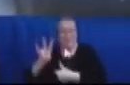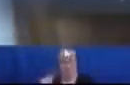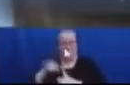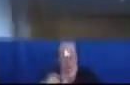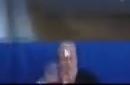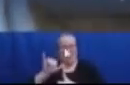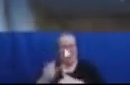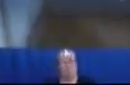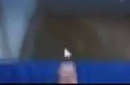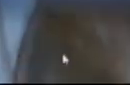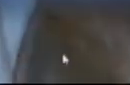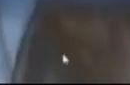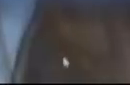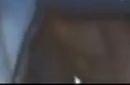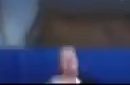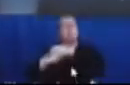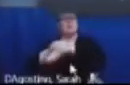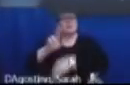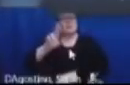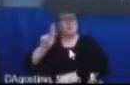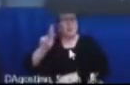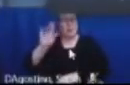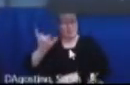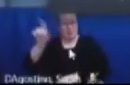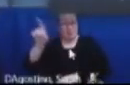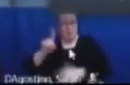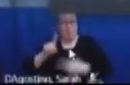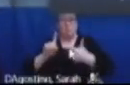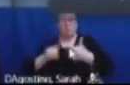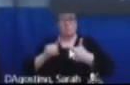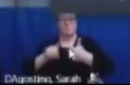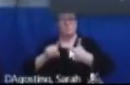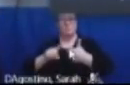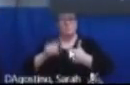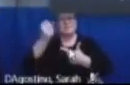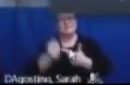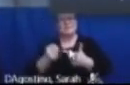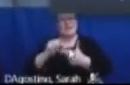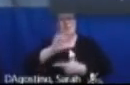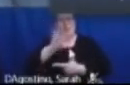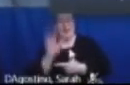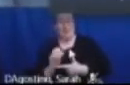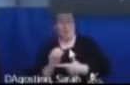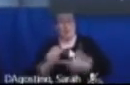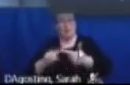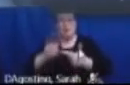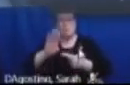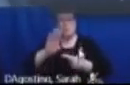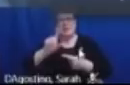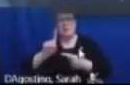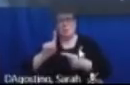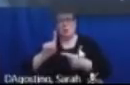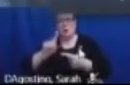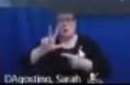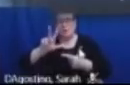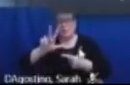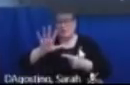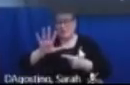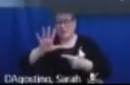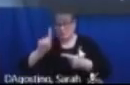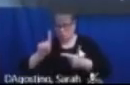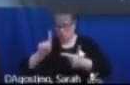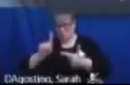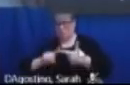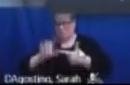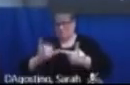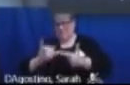United Kingdom, there's a second one that was identified in South Africa called the B1351, and